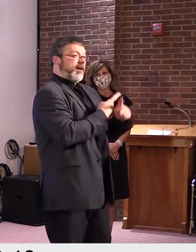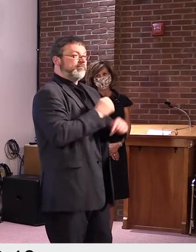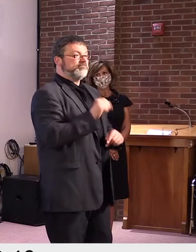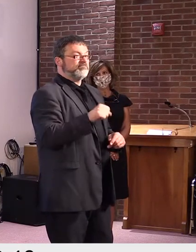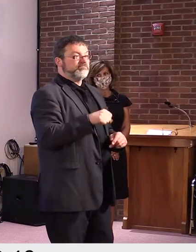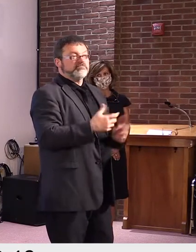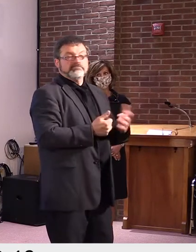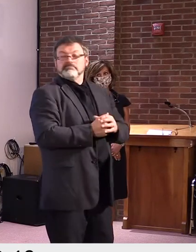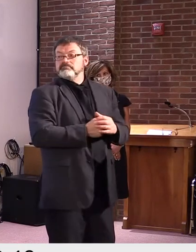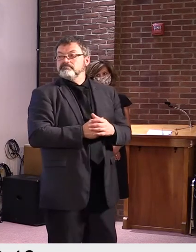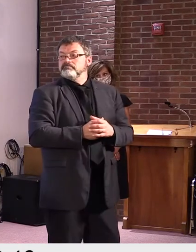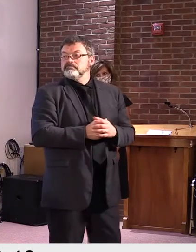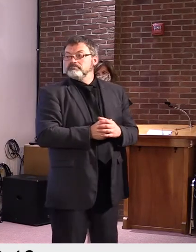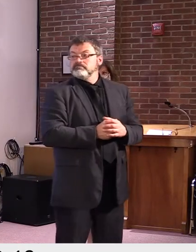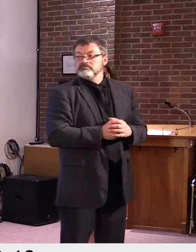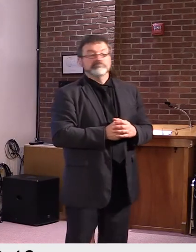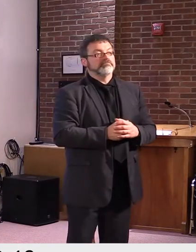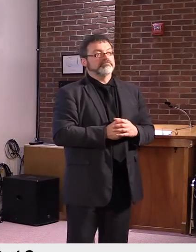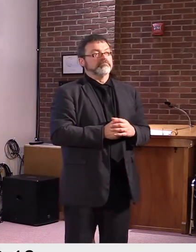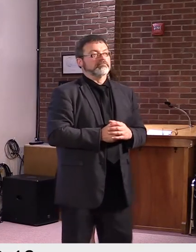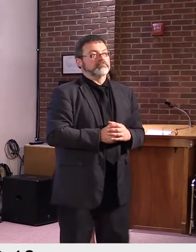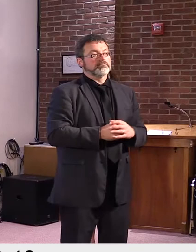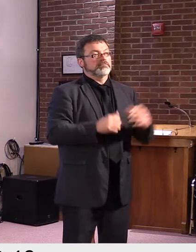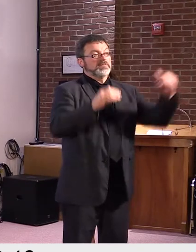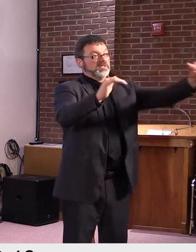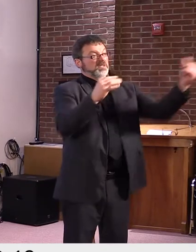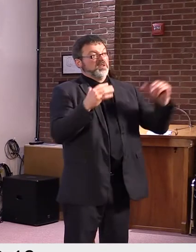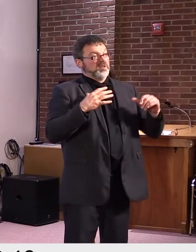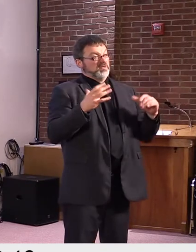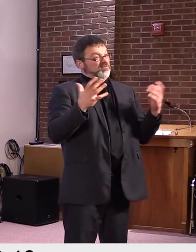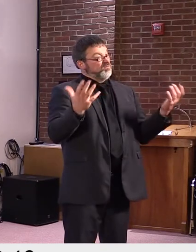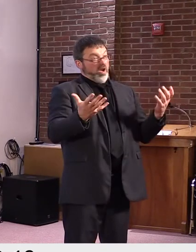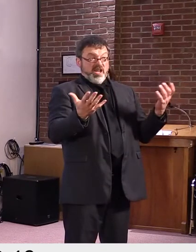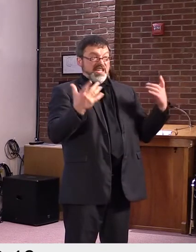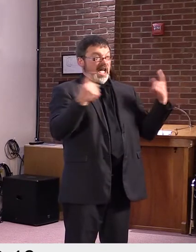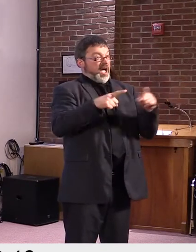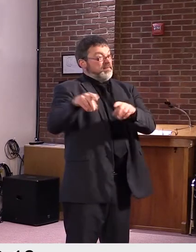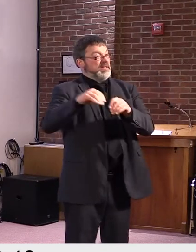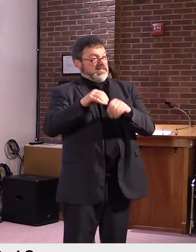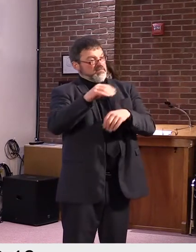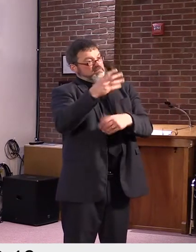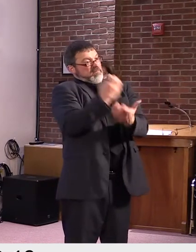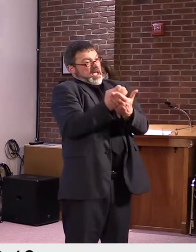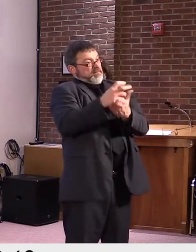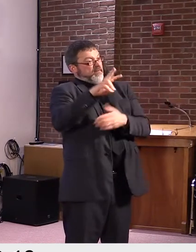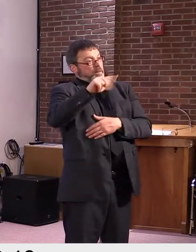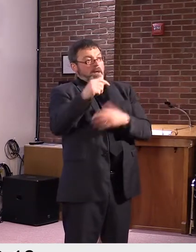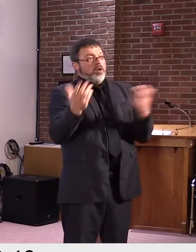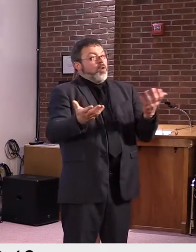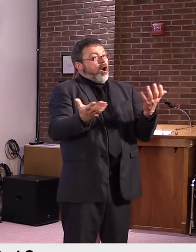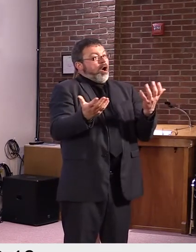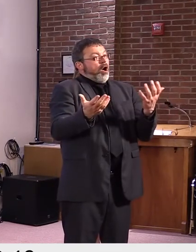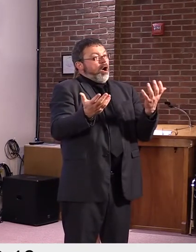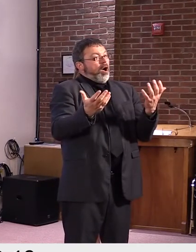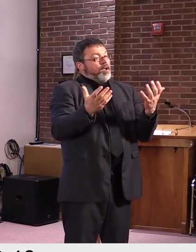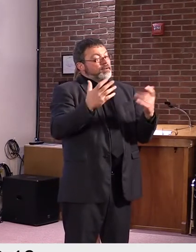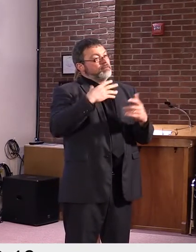in Vermont. We're faced with what's happened regionally, as well as throughout the